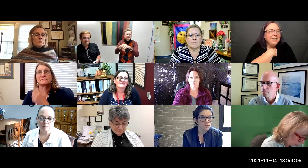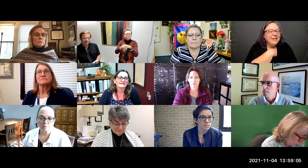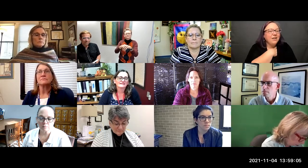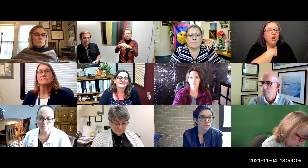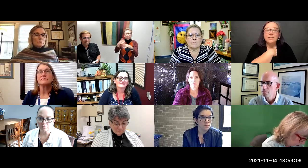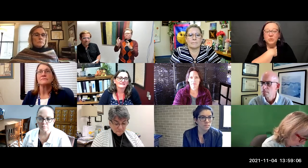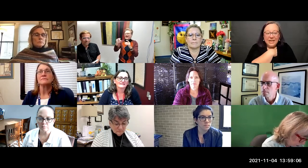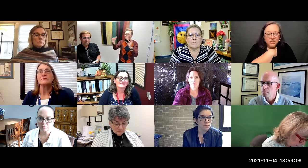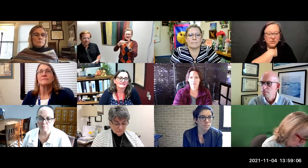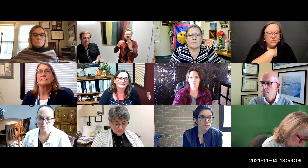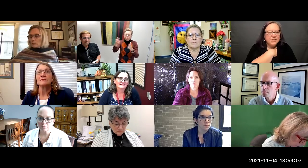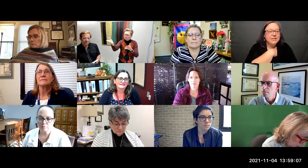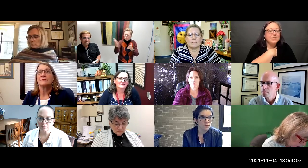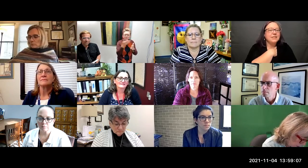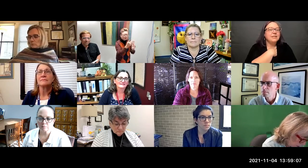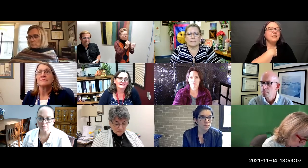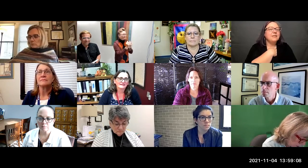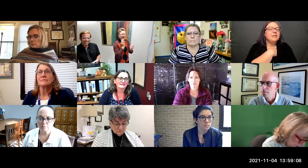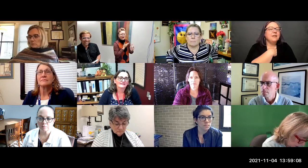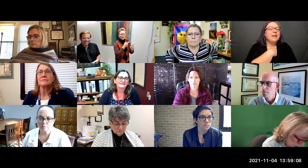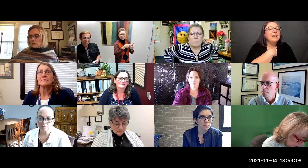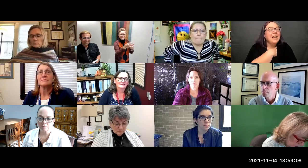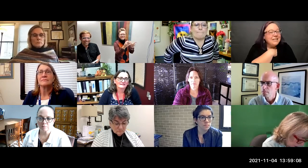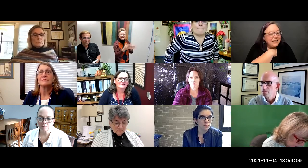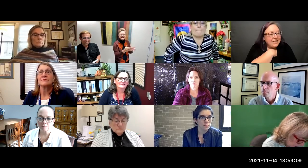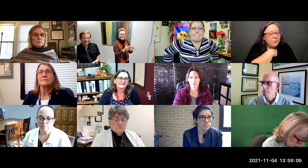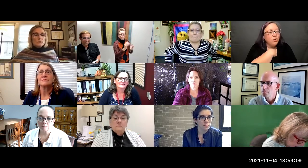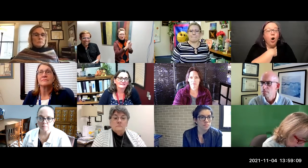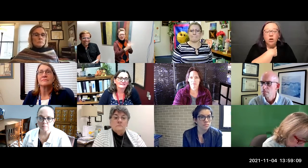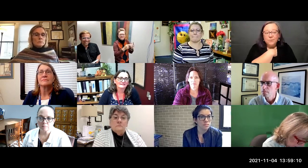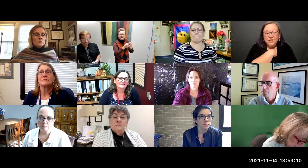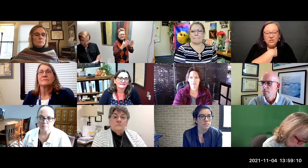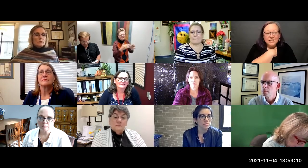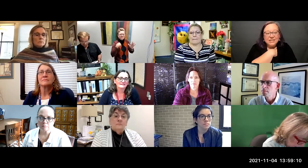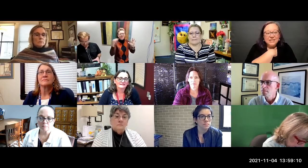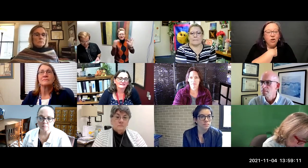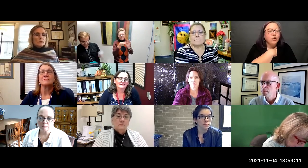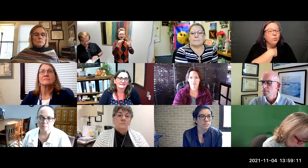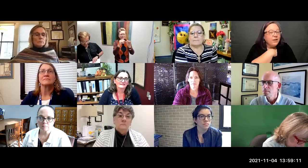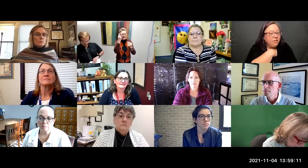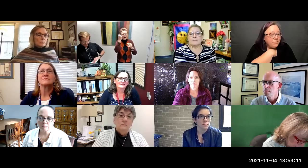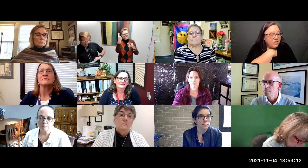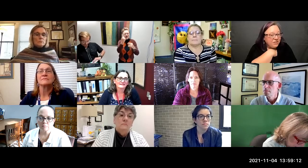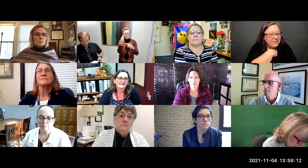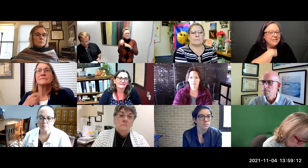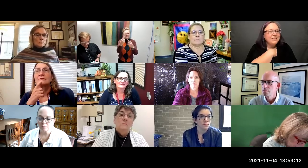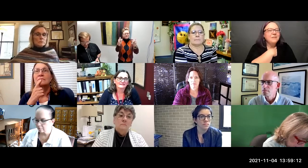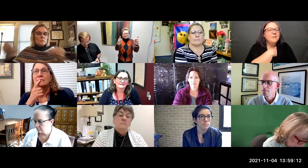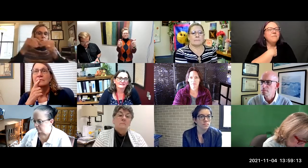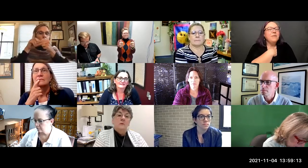providing consultation services, connecting them to our specialist, our curriculum specialist.